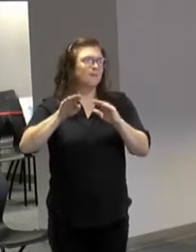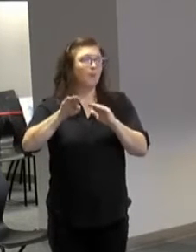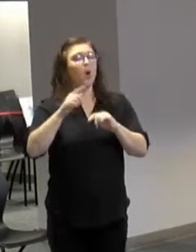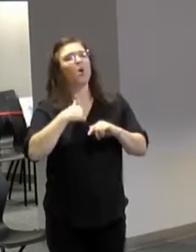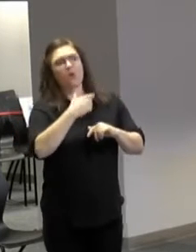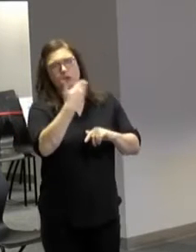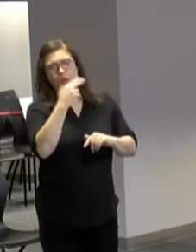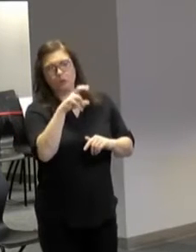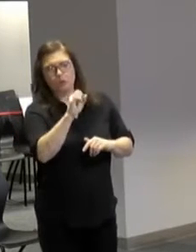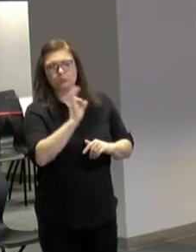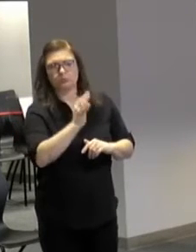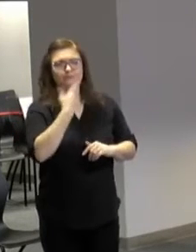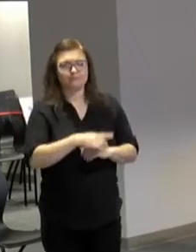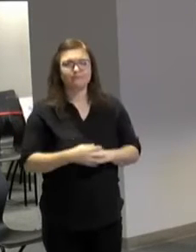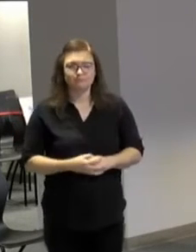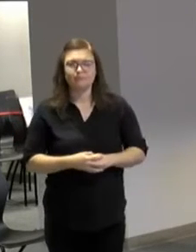much. Yep.